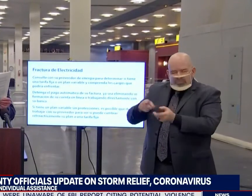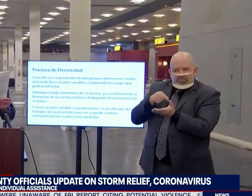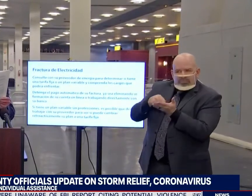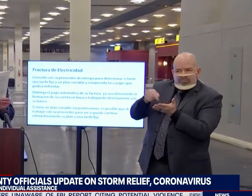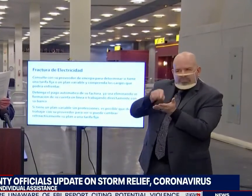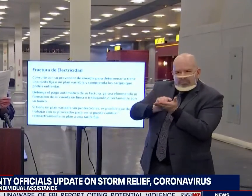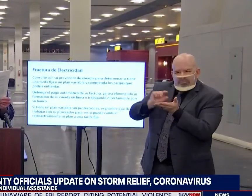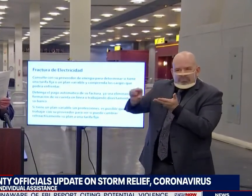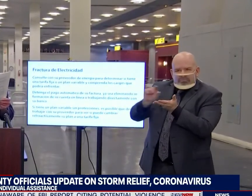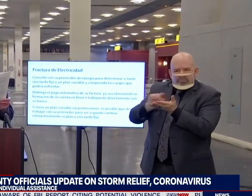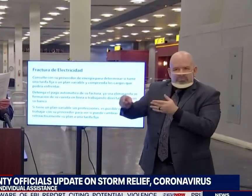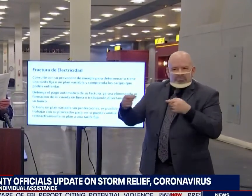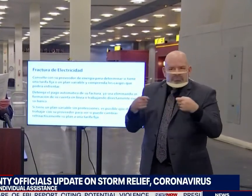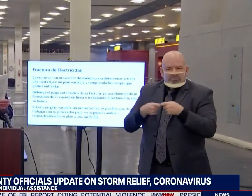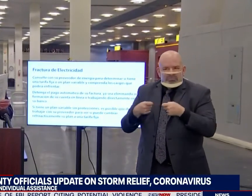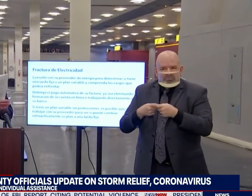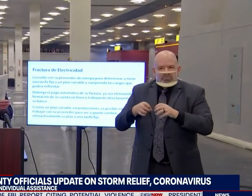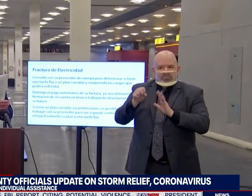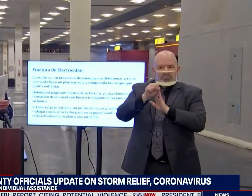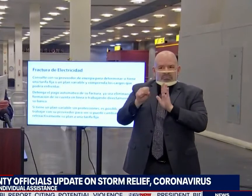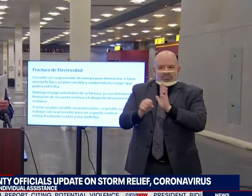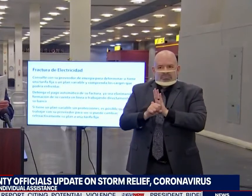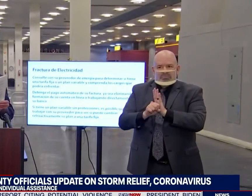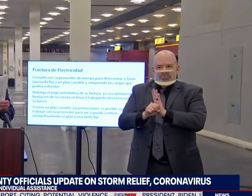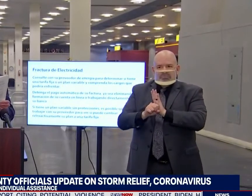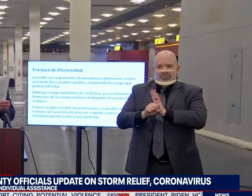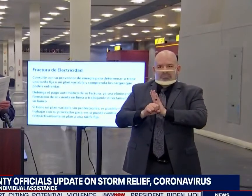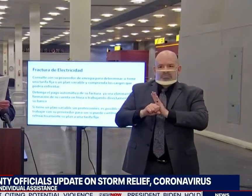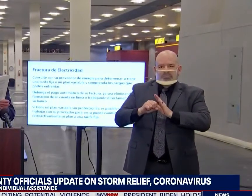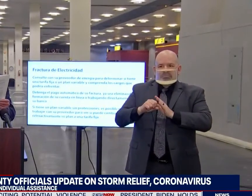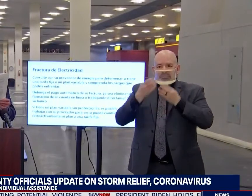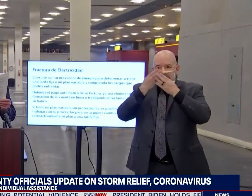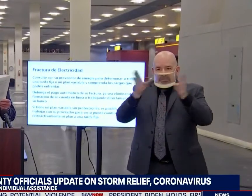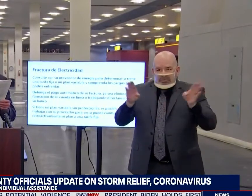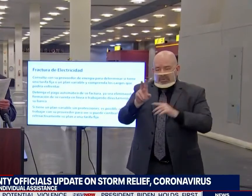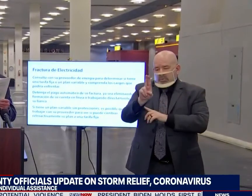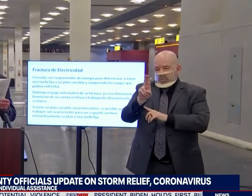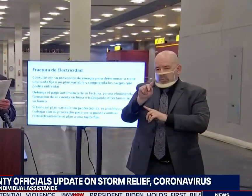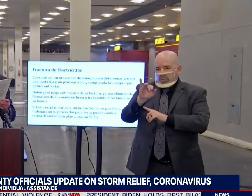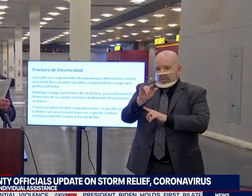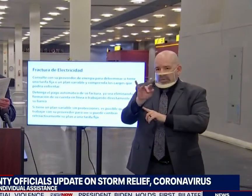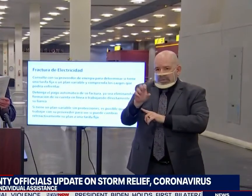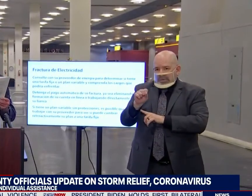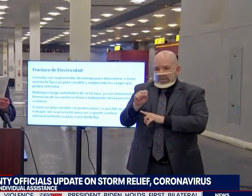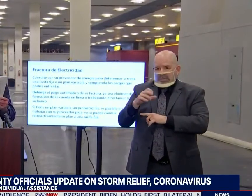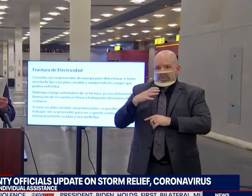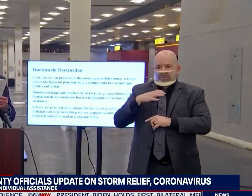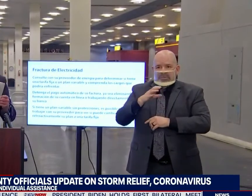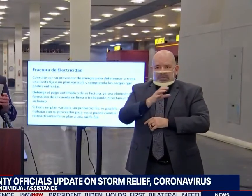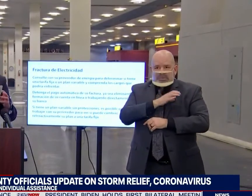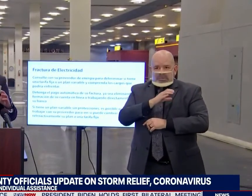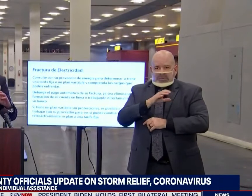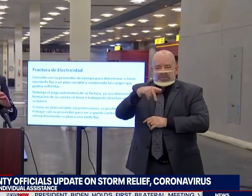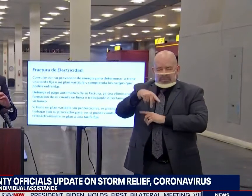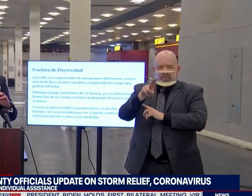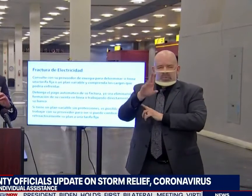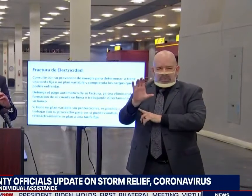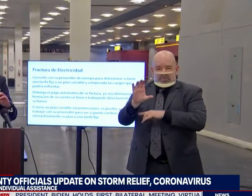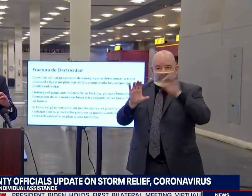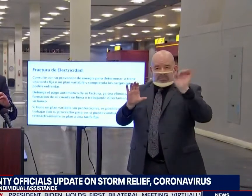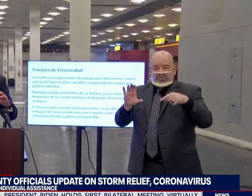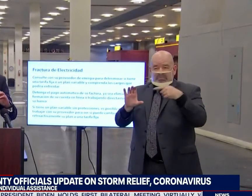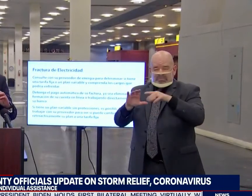do all those things and that can buy you some time uh during that notice period. So, as I've said before, our state leaders need